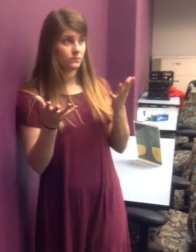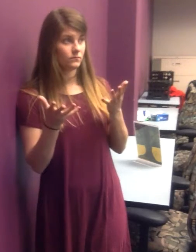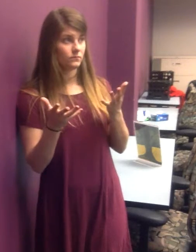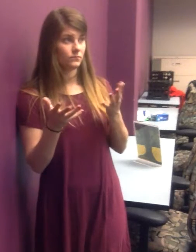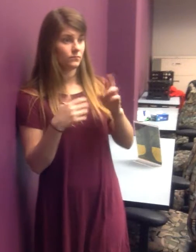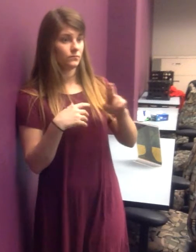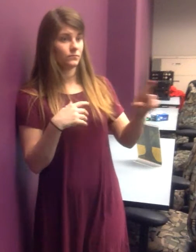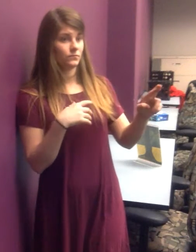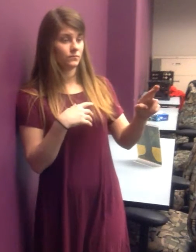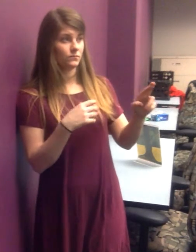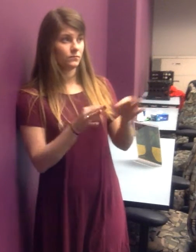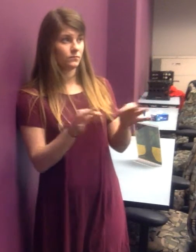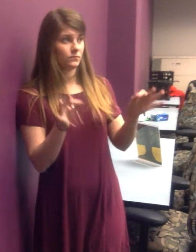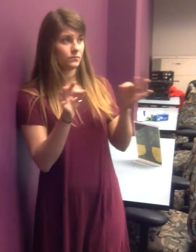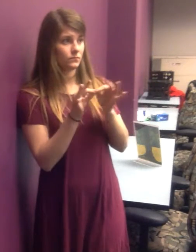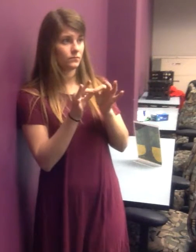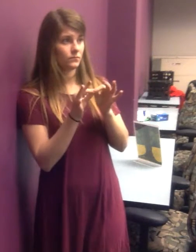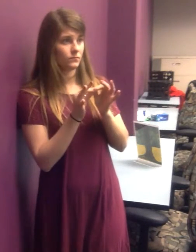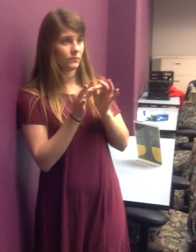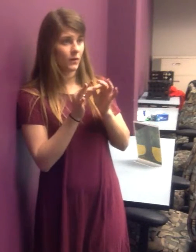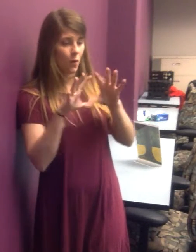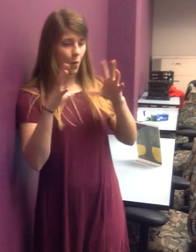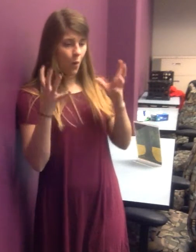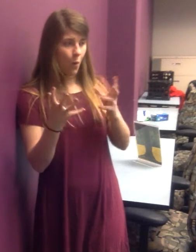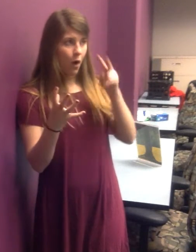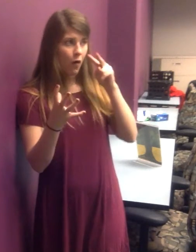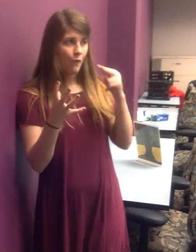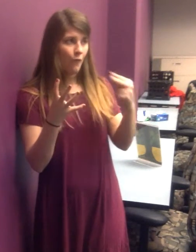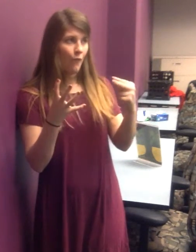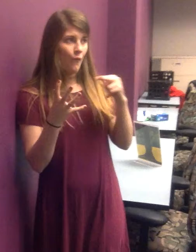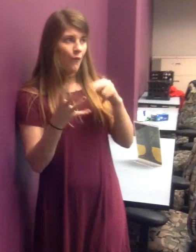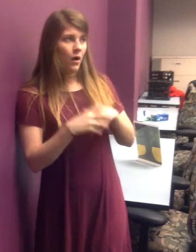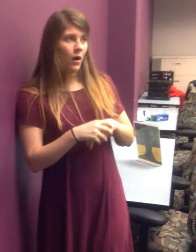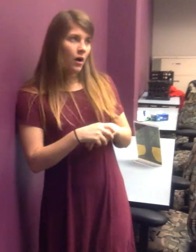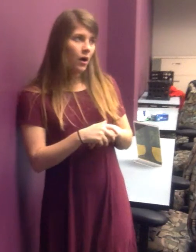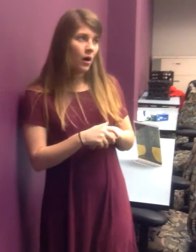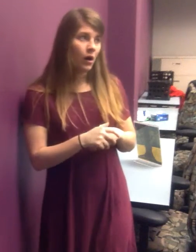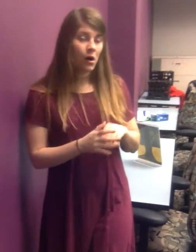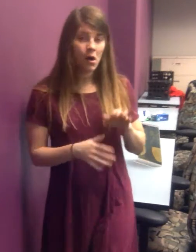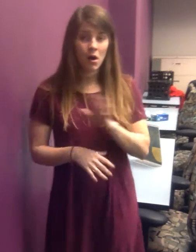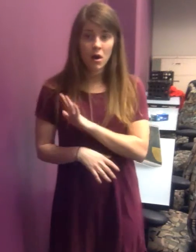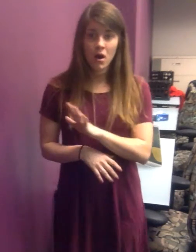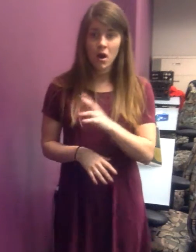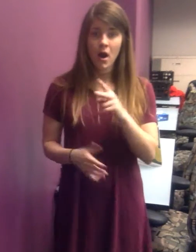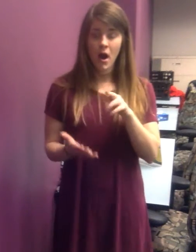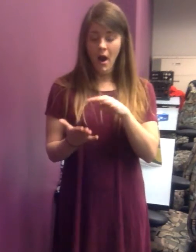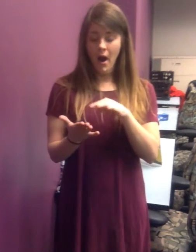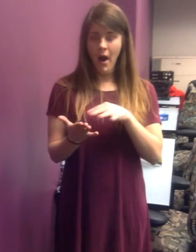these groups. In fact, he's noticed a new benefactor, an entity called Donors Trust. Who's Donors Trust? Donors Trust, I